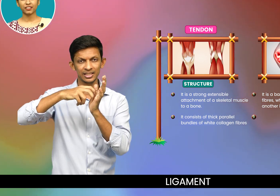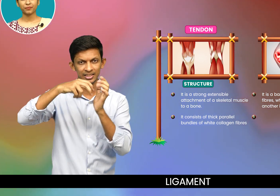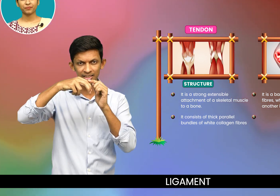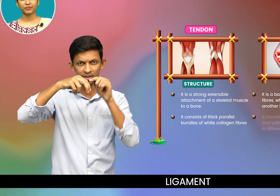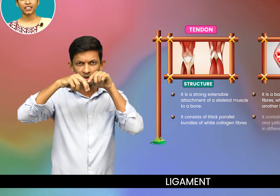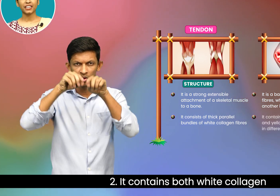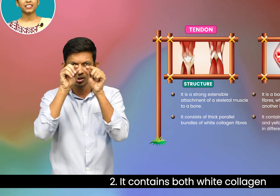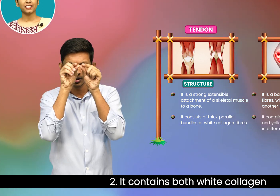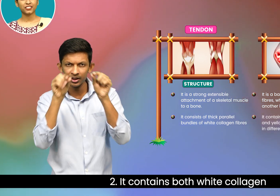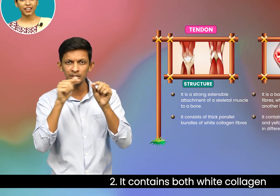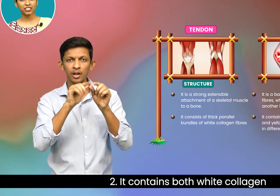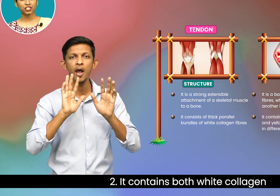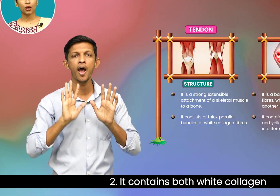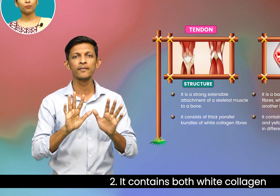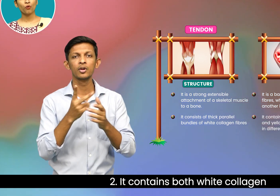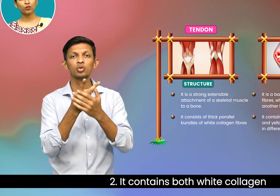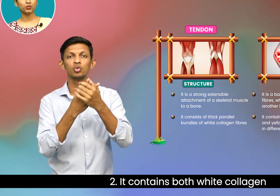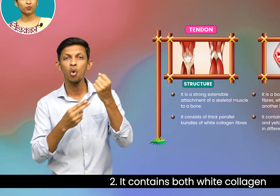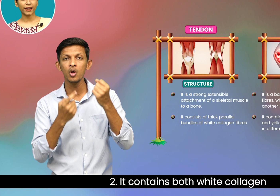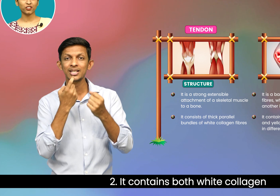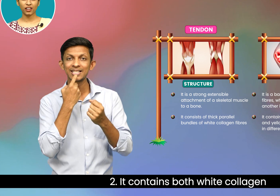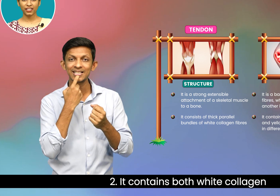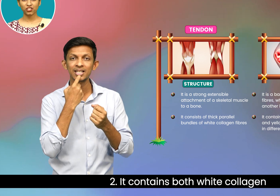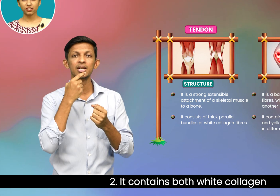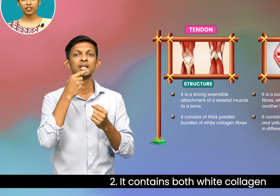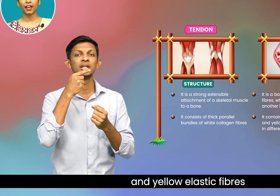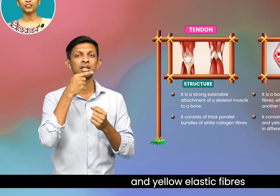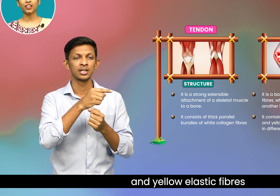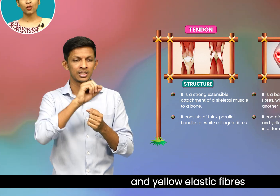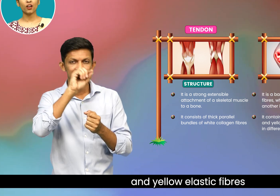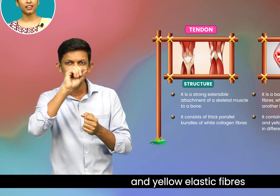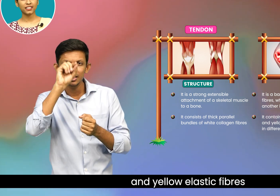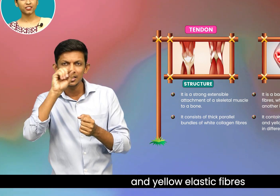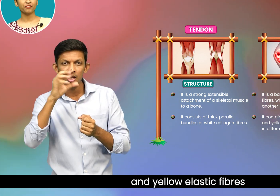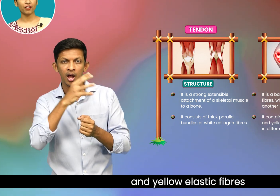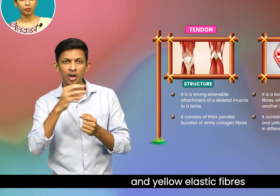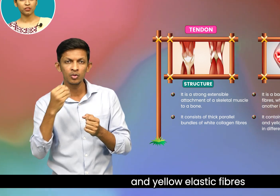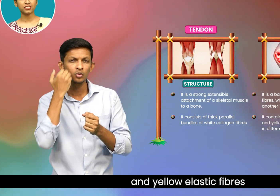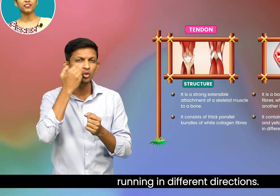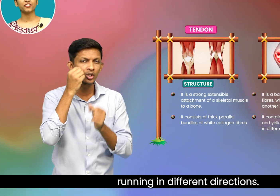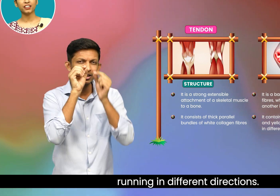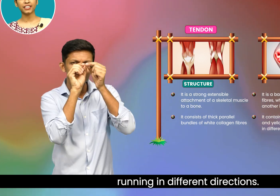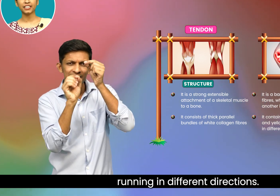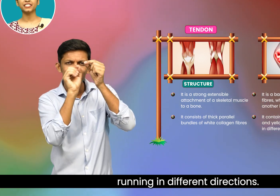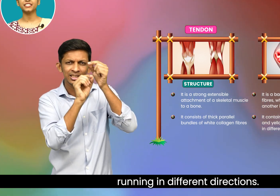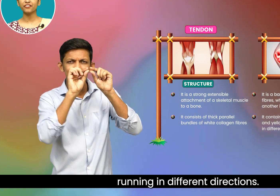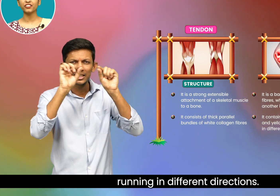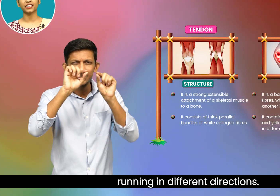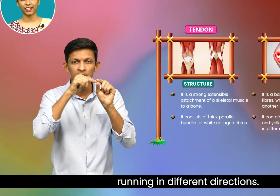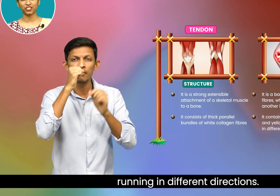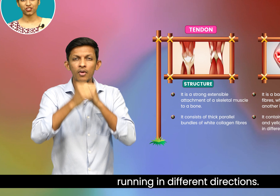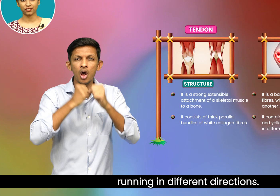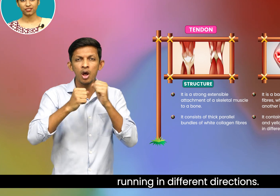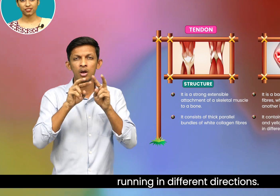Ligament. It contains both white collagen and yellow elastic fibers running in